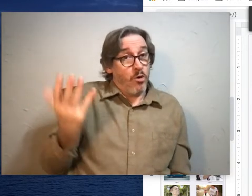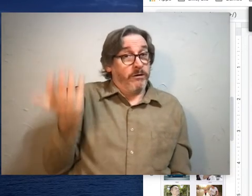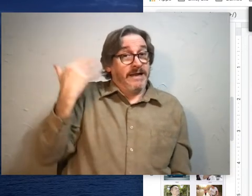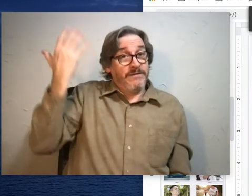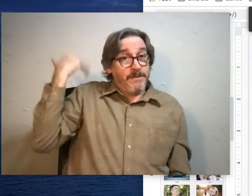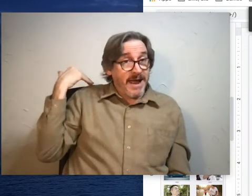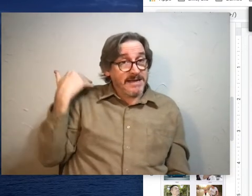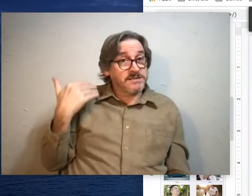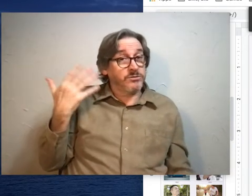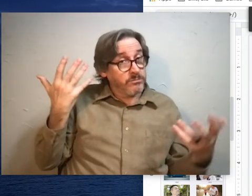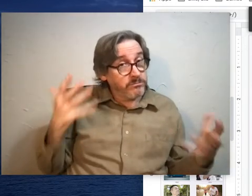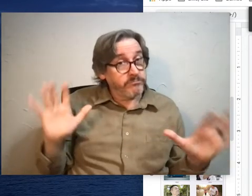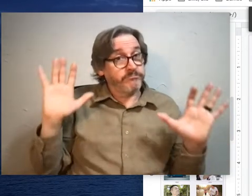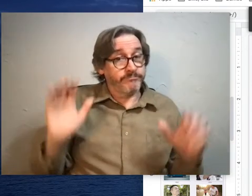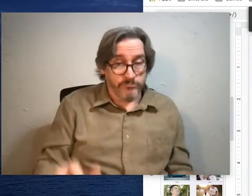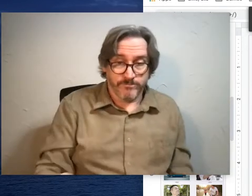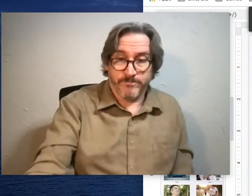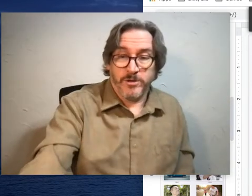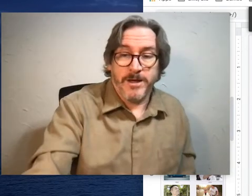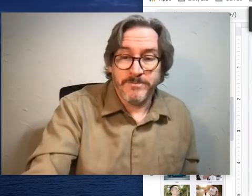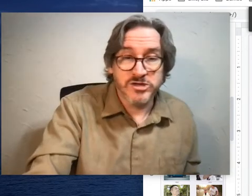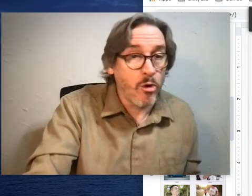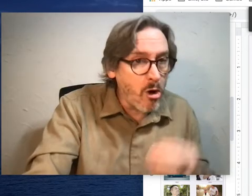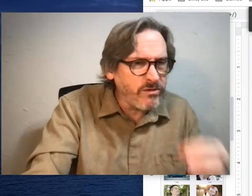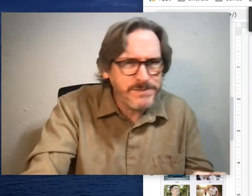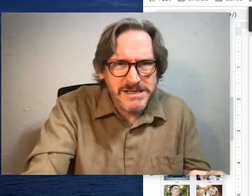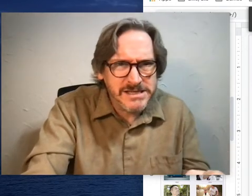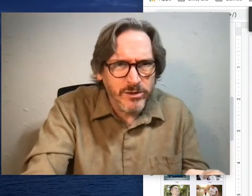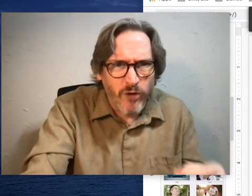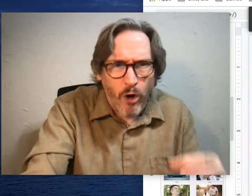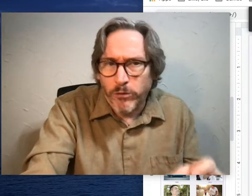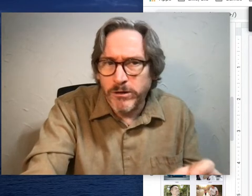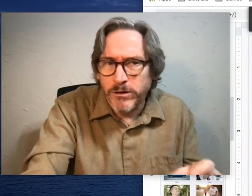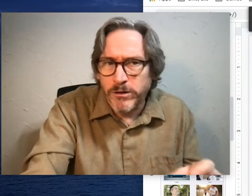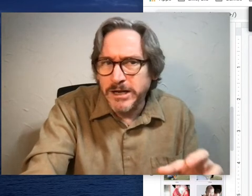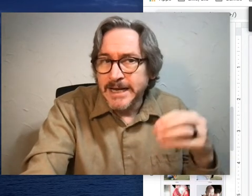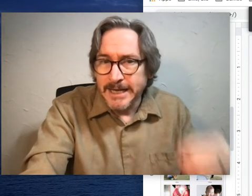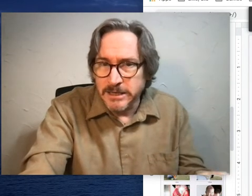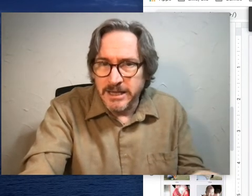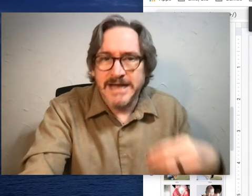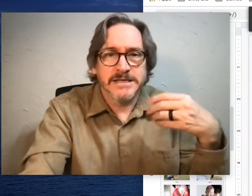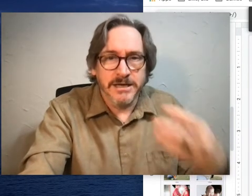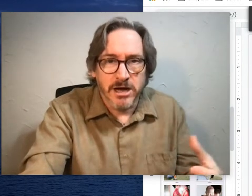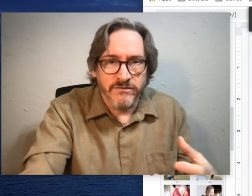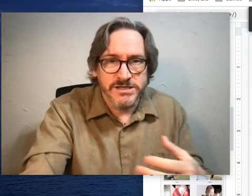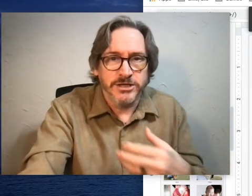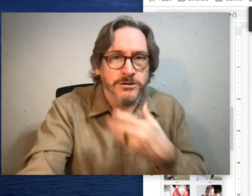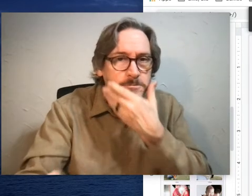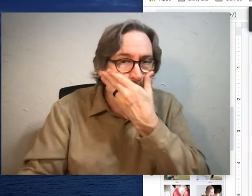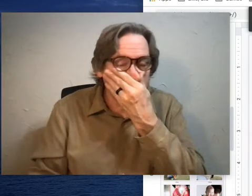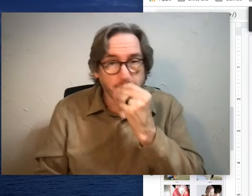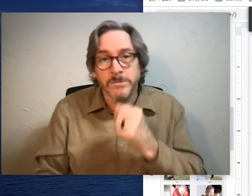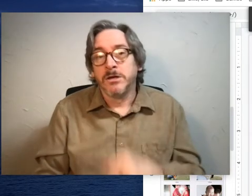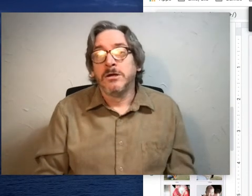done? Or in the past? Okay. So all these pieces that we've already looked at in class and in